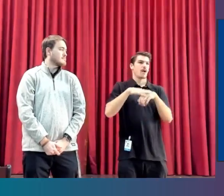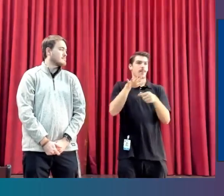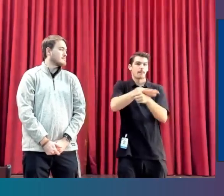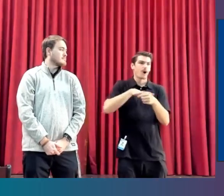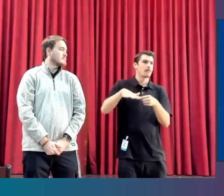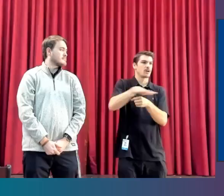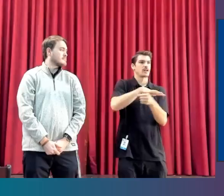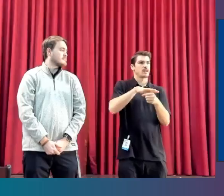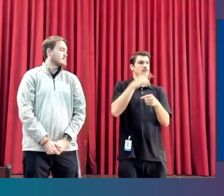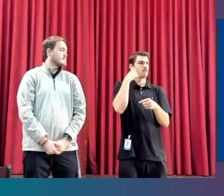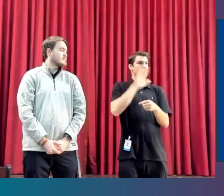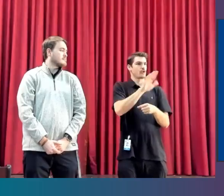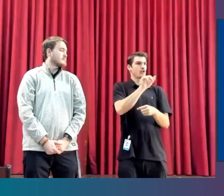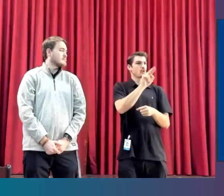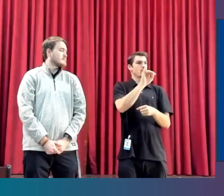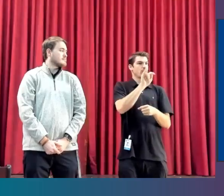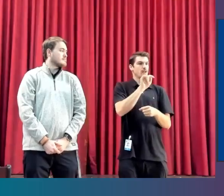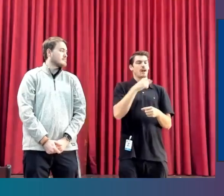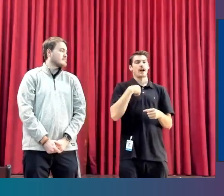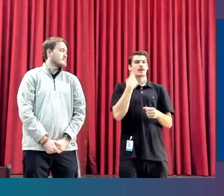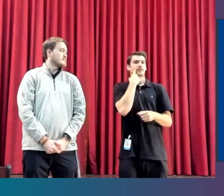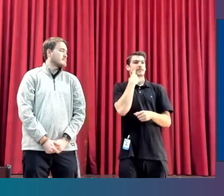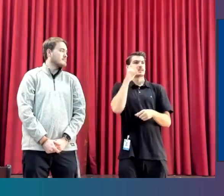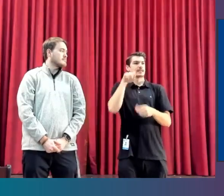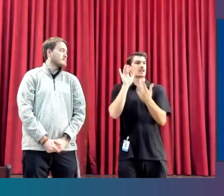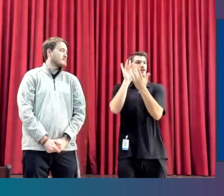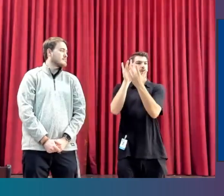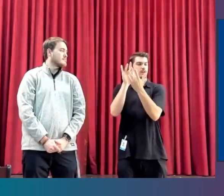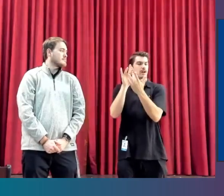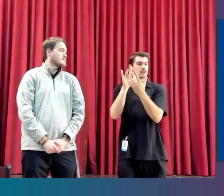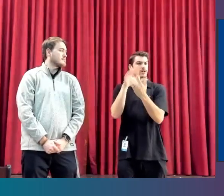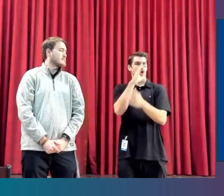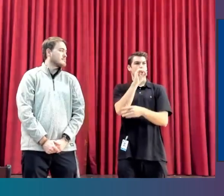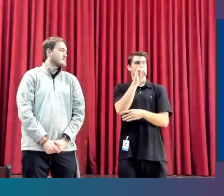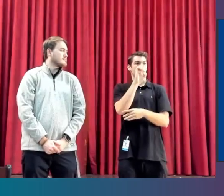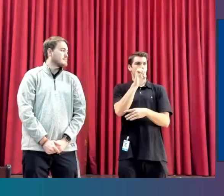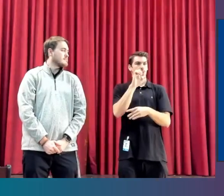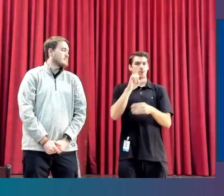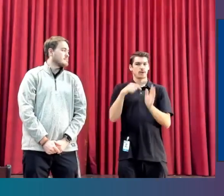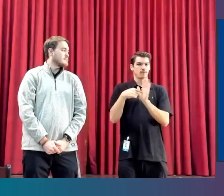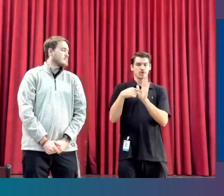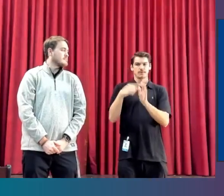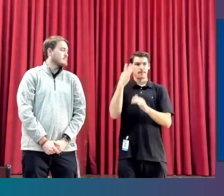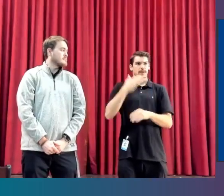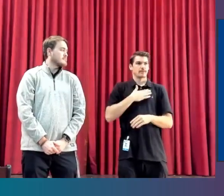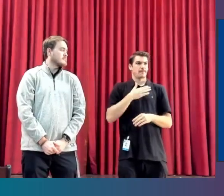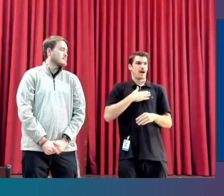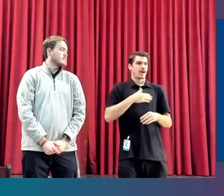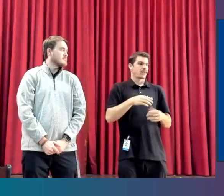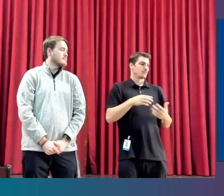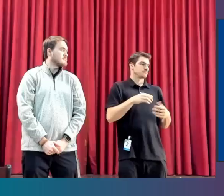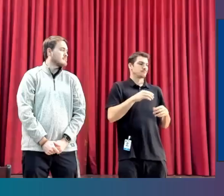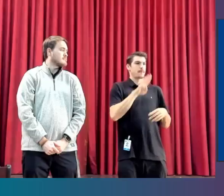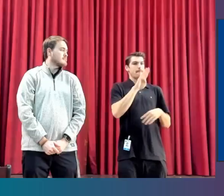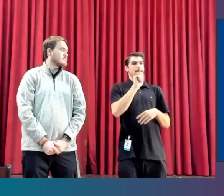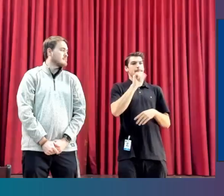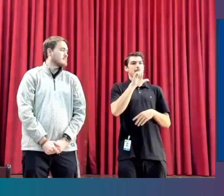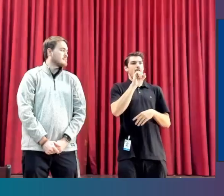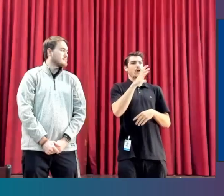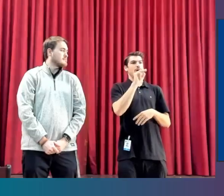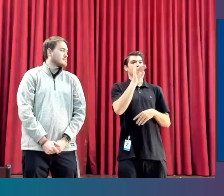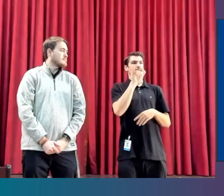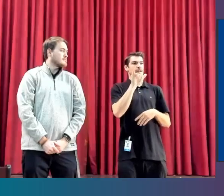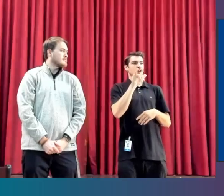unit. I recently had to call code enforcement. I live in LA because my balcony railing was loose, right? And my landlord was